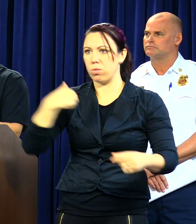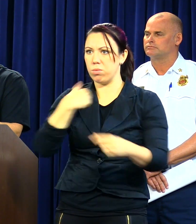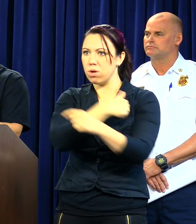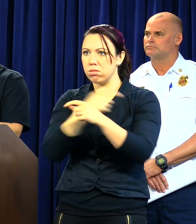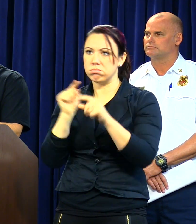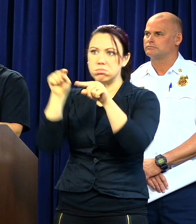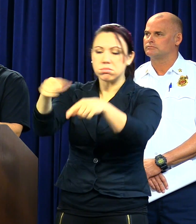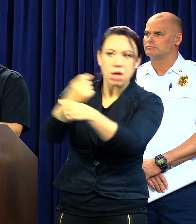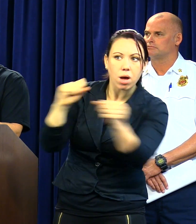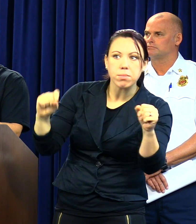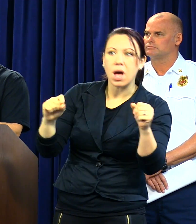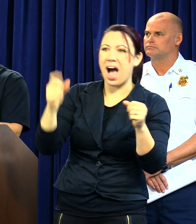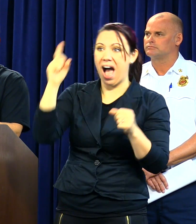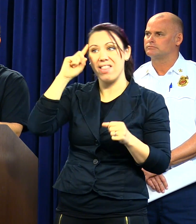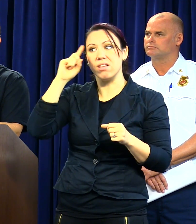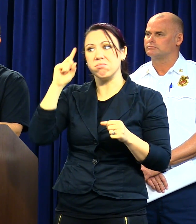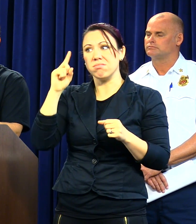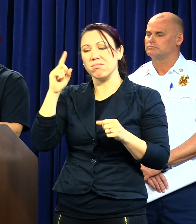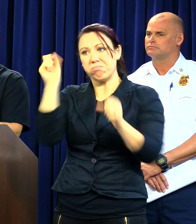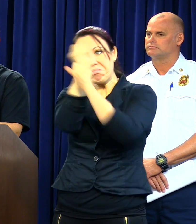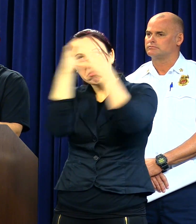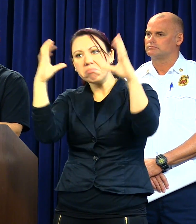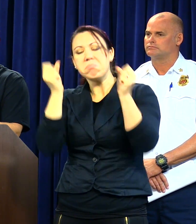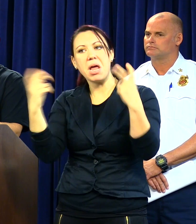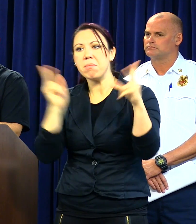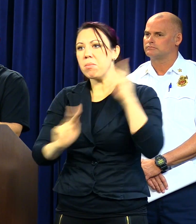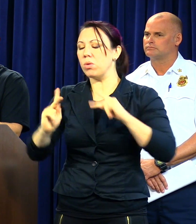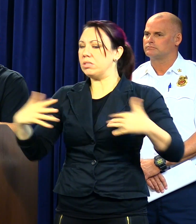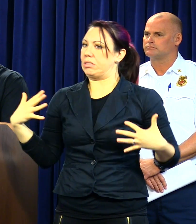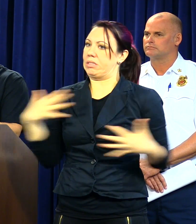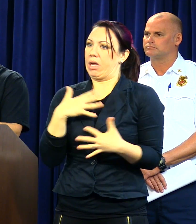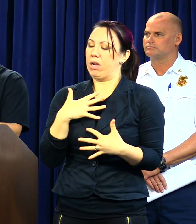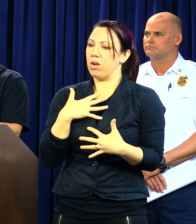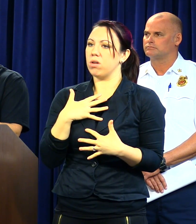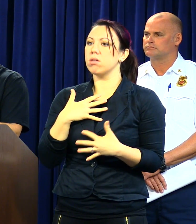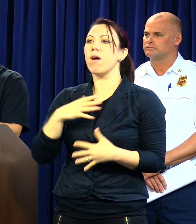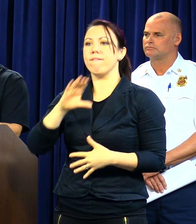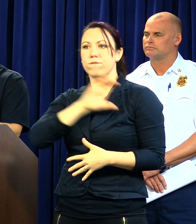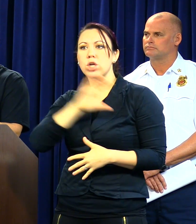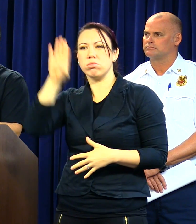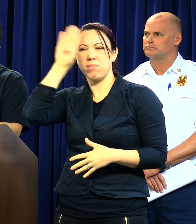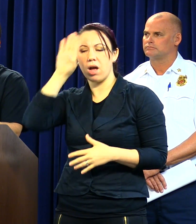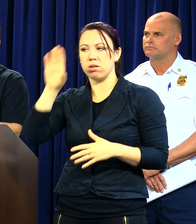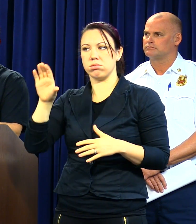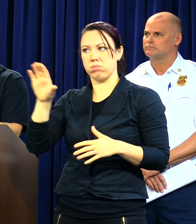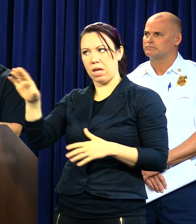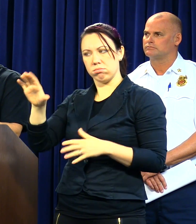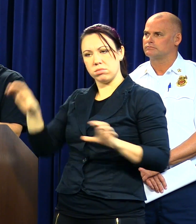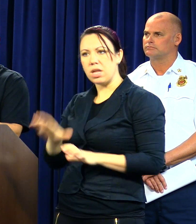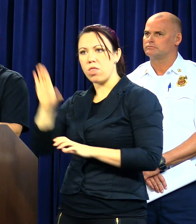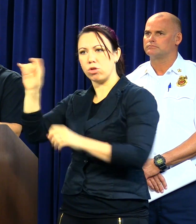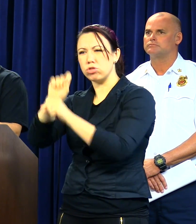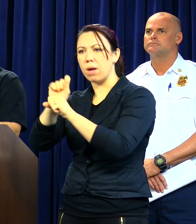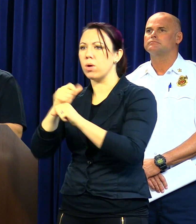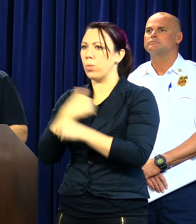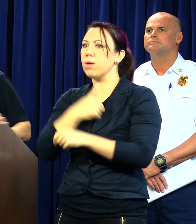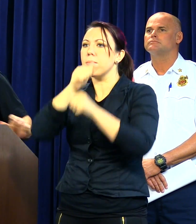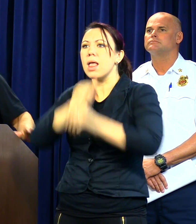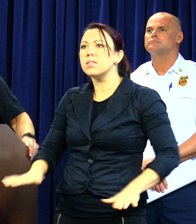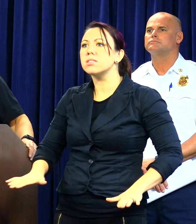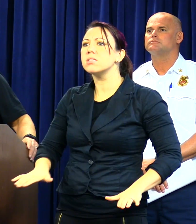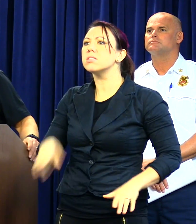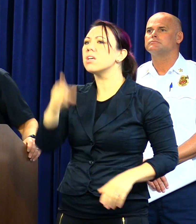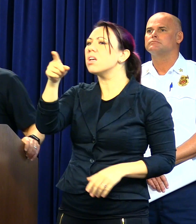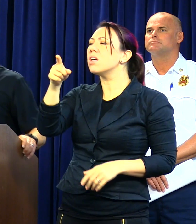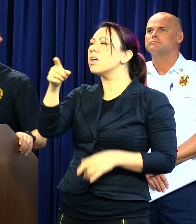I would imagine there were a number of people scared. And again, first responders did their jobs. We're blessed. You